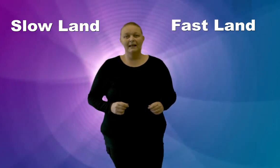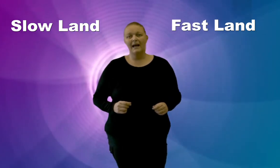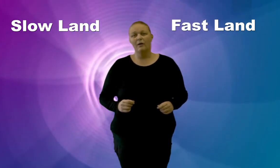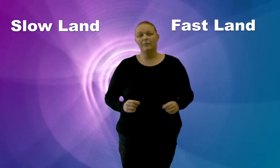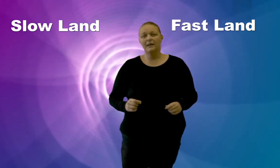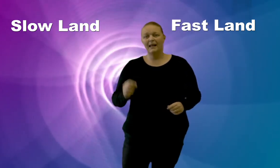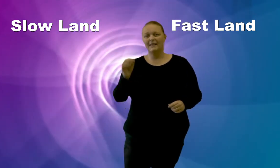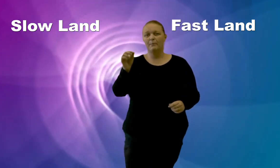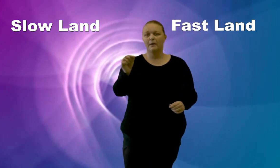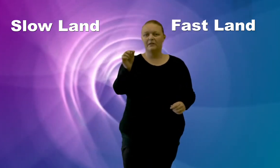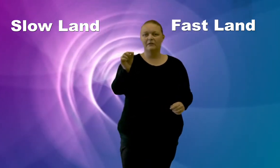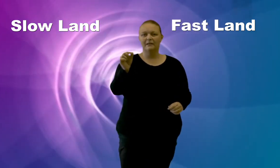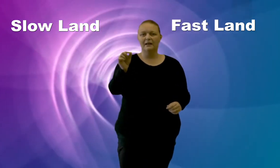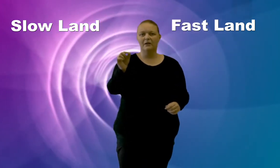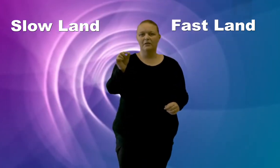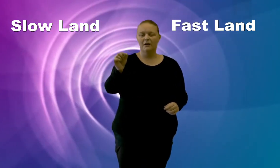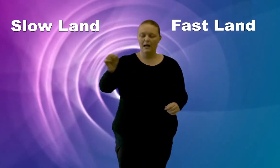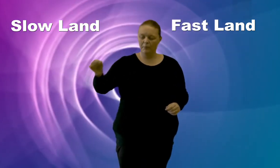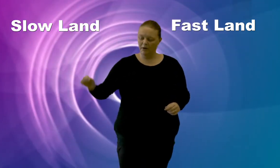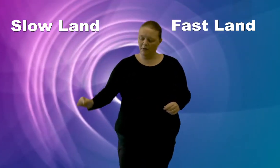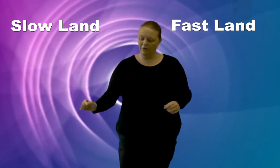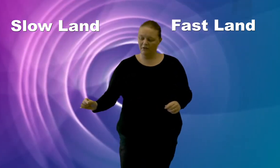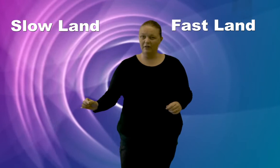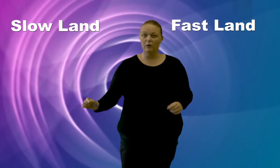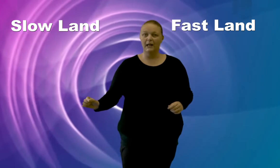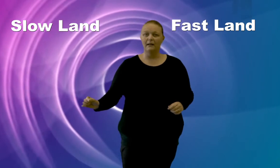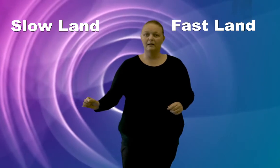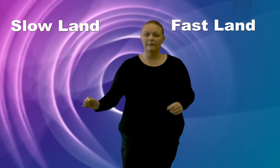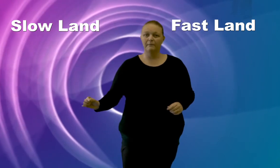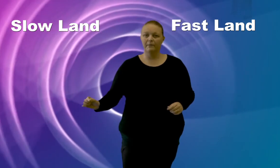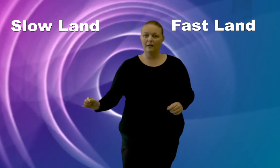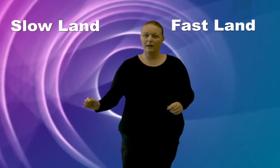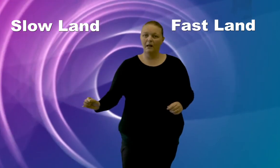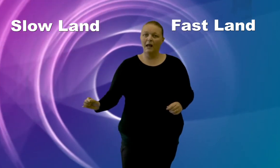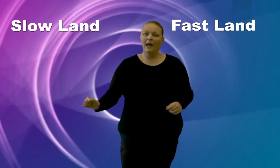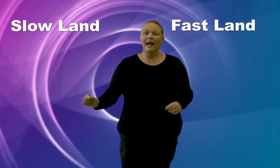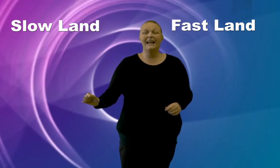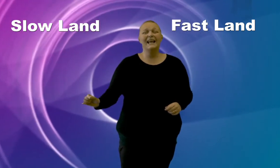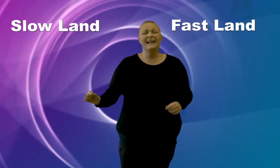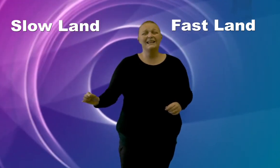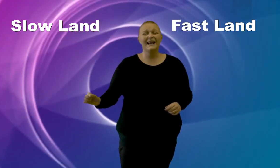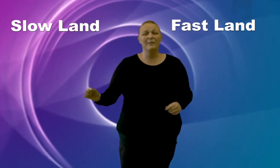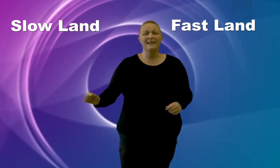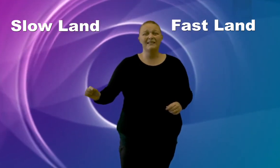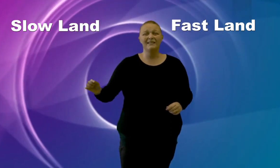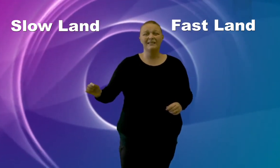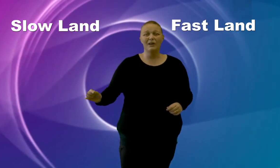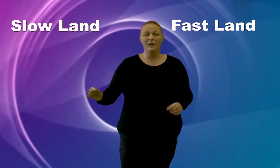Now, take that popsicle stick character and put him over in slow land. And anytime he's in slow